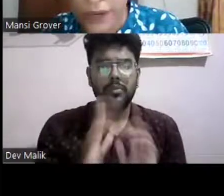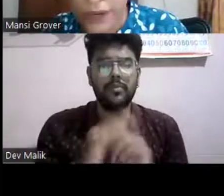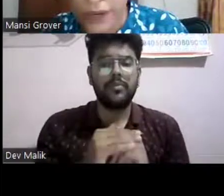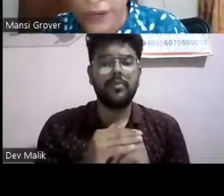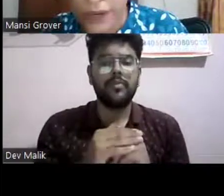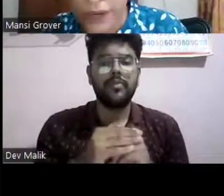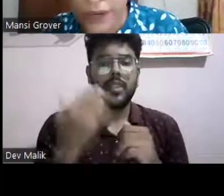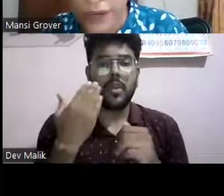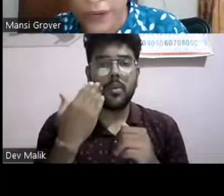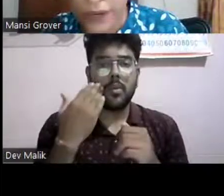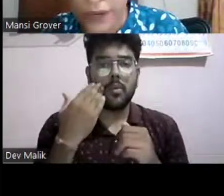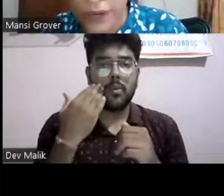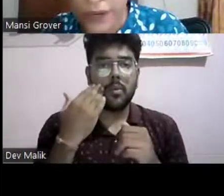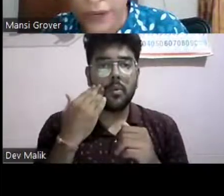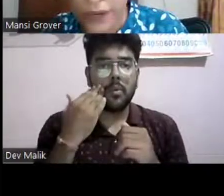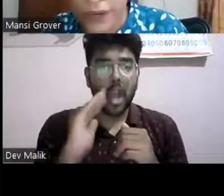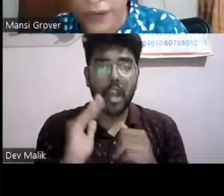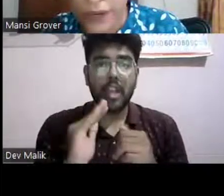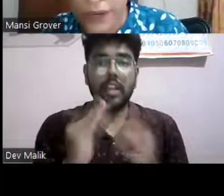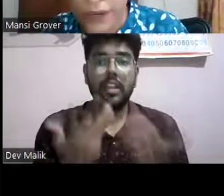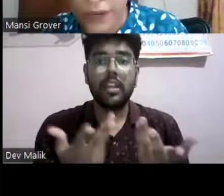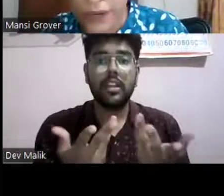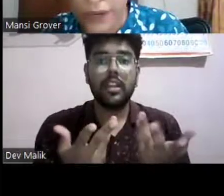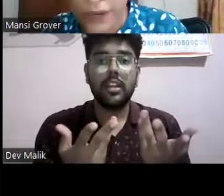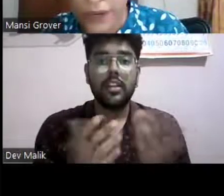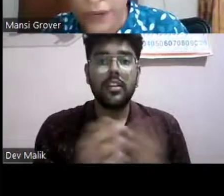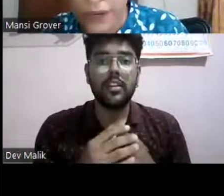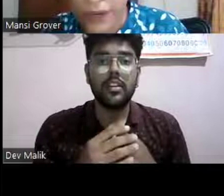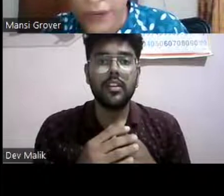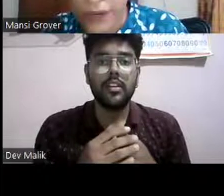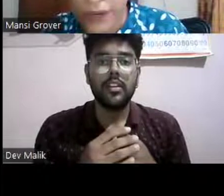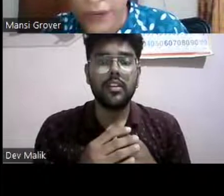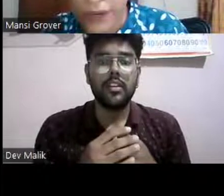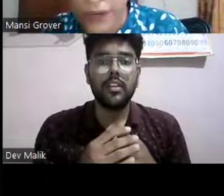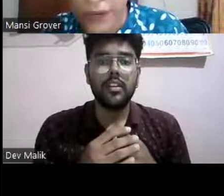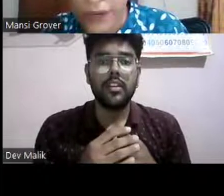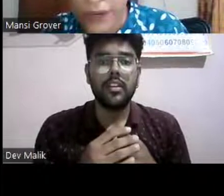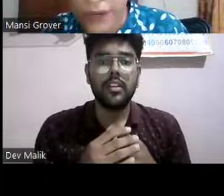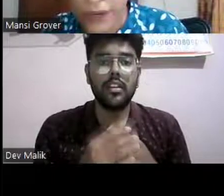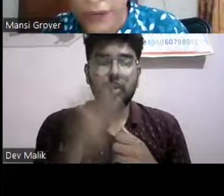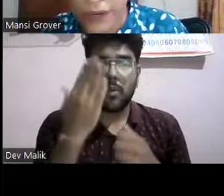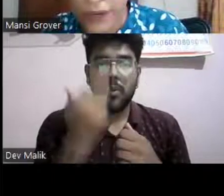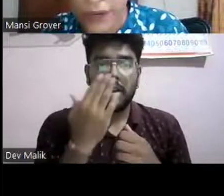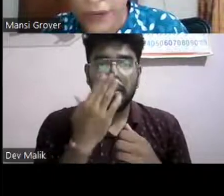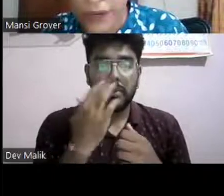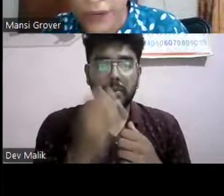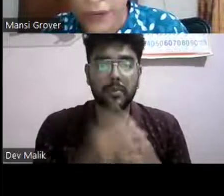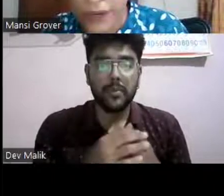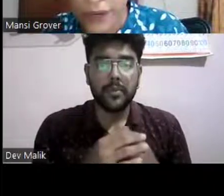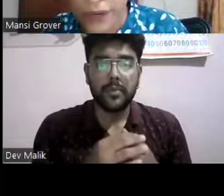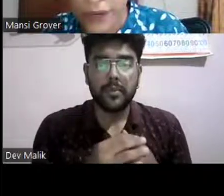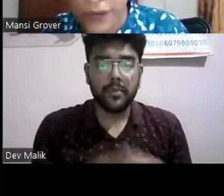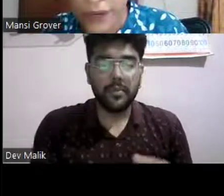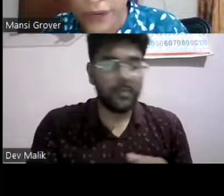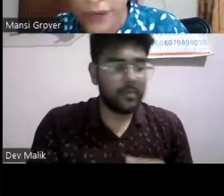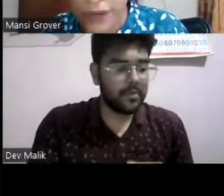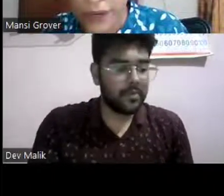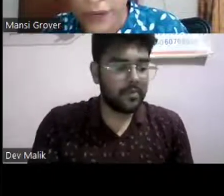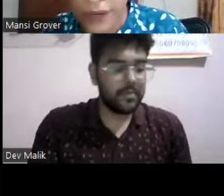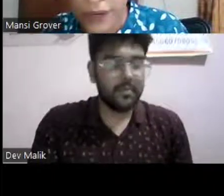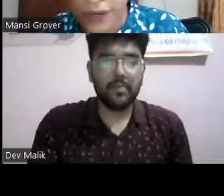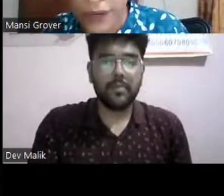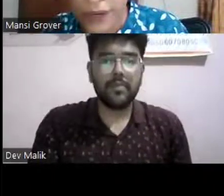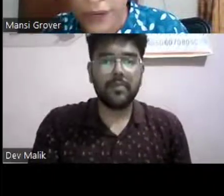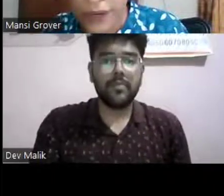are we looking for these backstories? So Yes, that is yes. also something that we would be discussing, how we